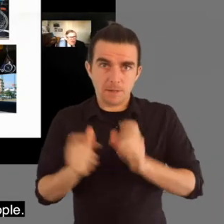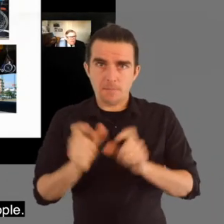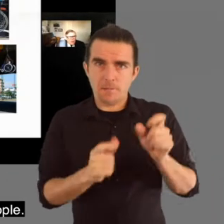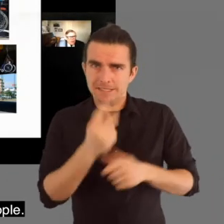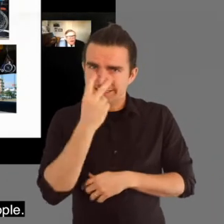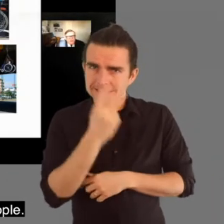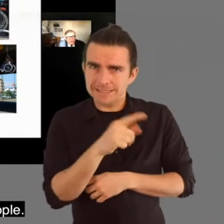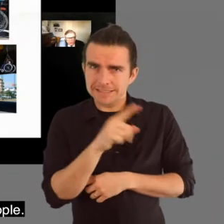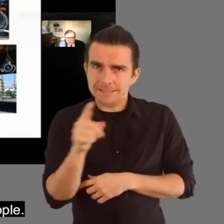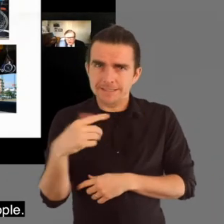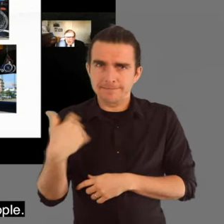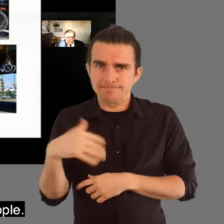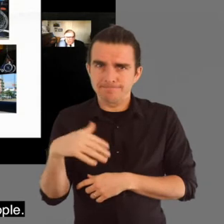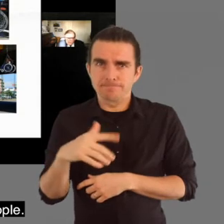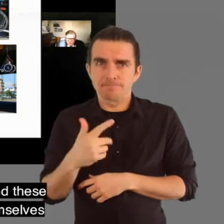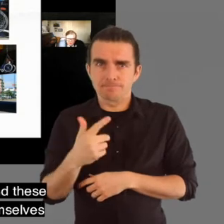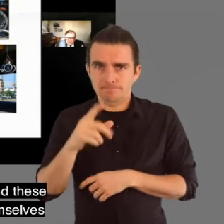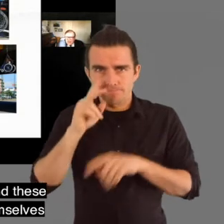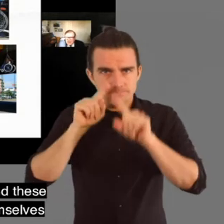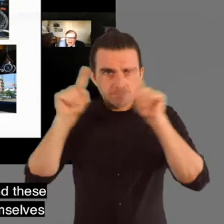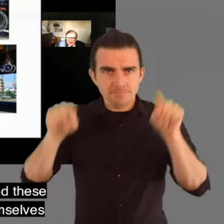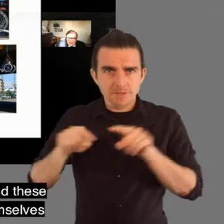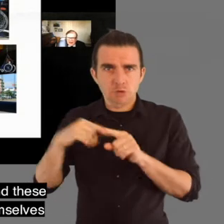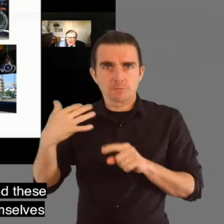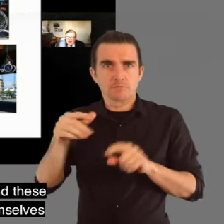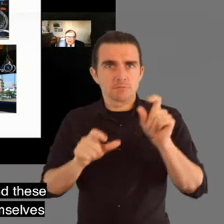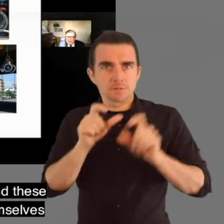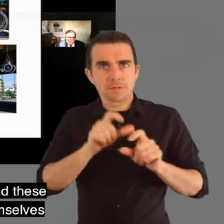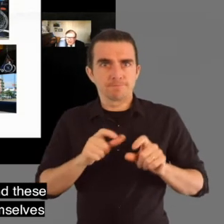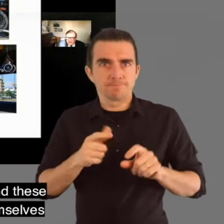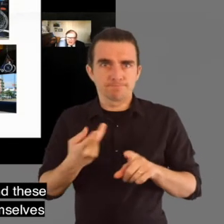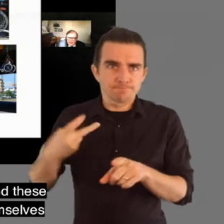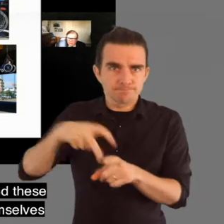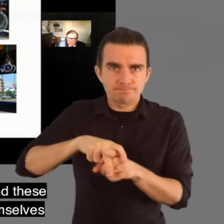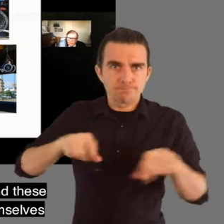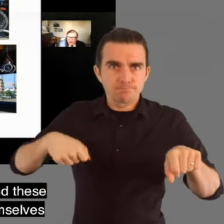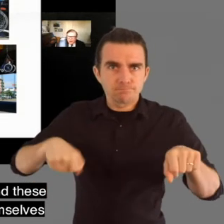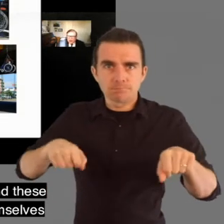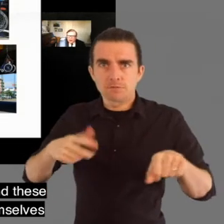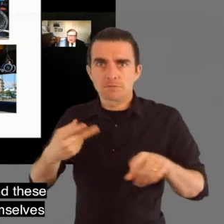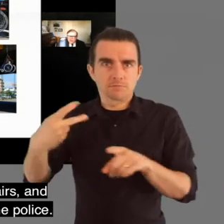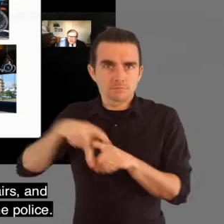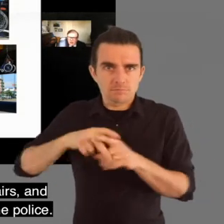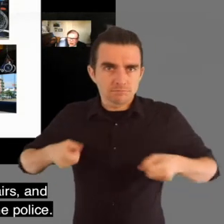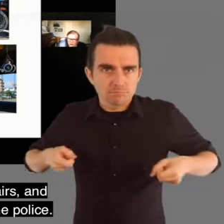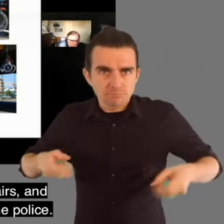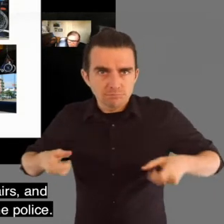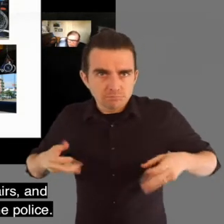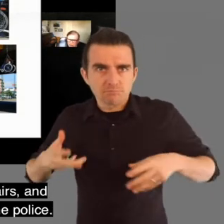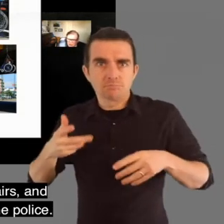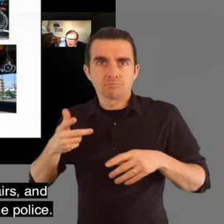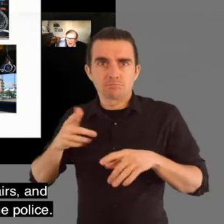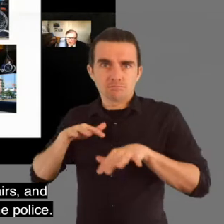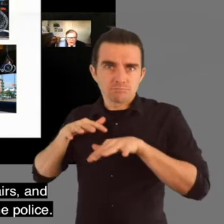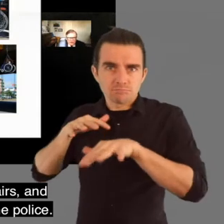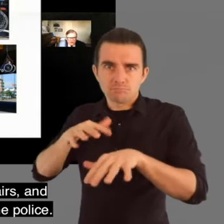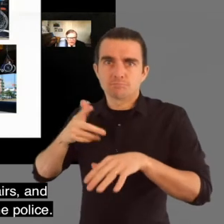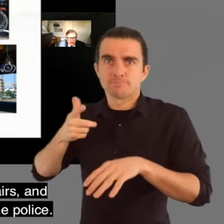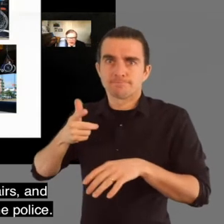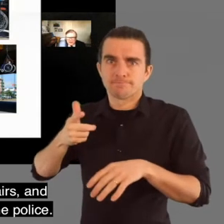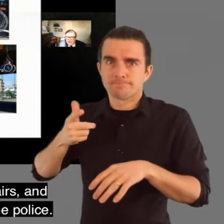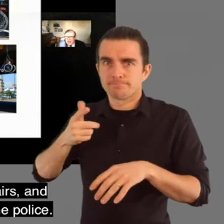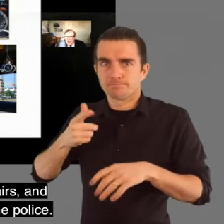now for it for all disabled people. You can see the tactics there in these pictures that they involved, hoisting themselves off a motorway in